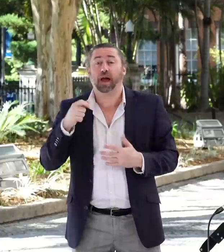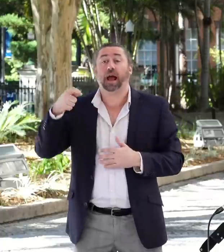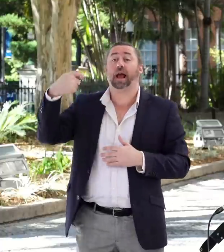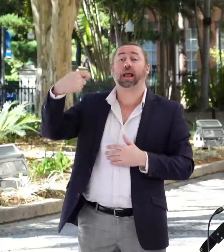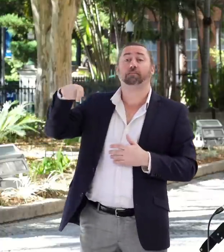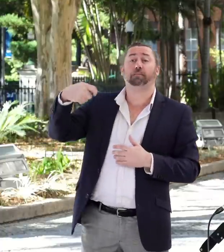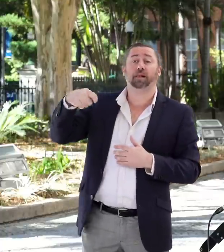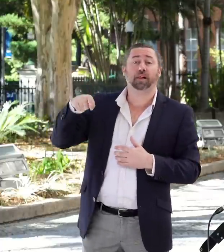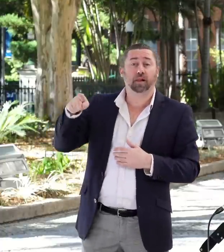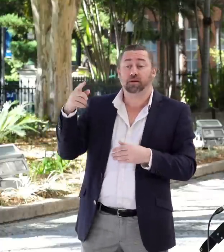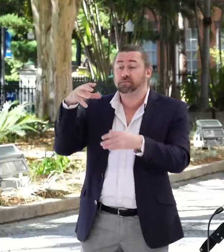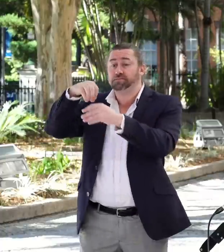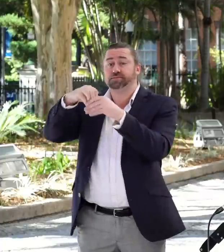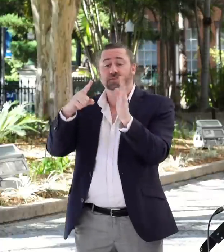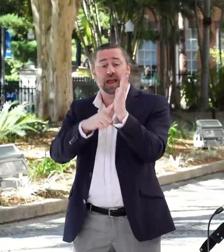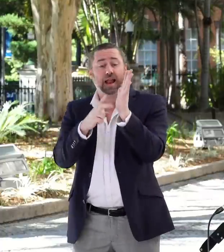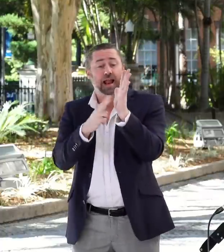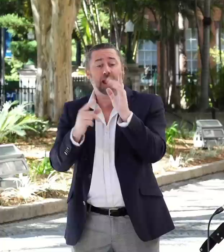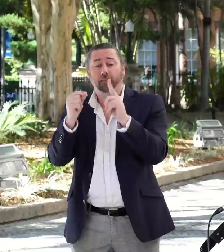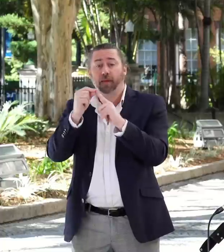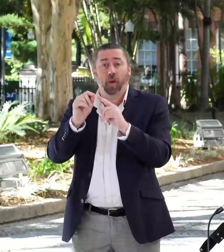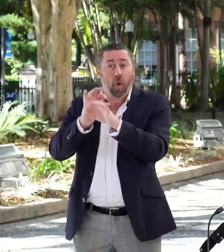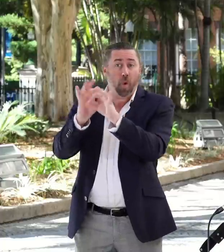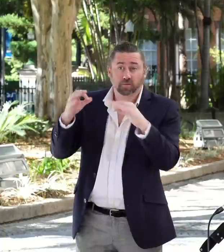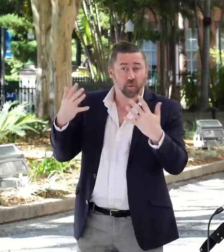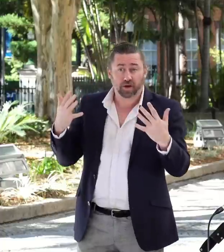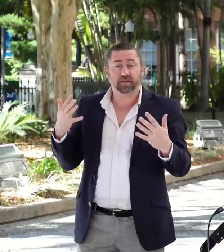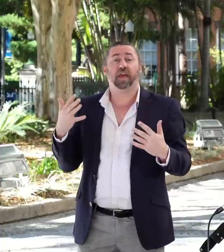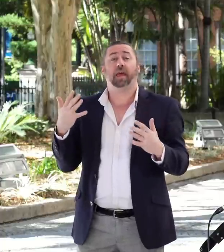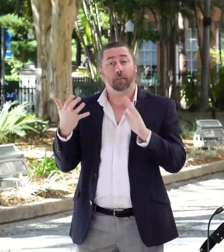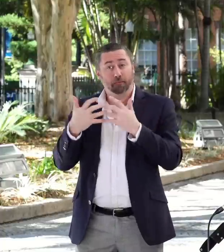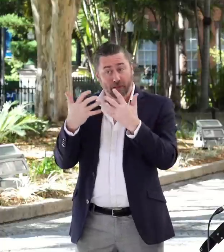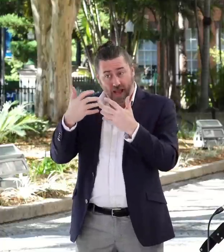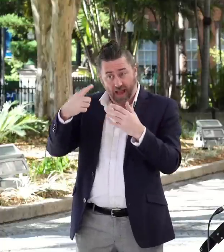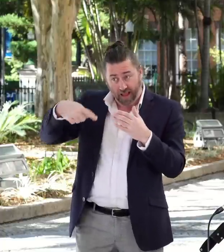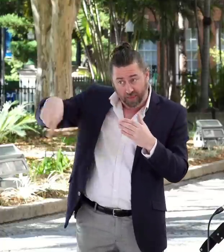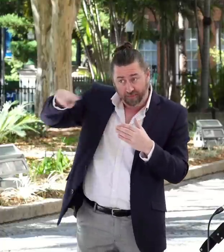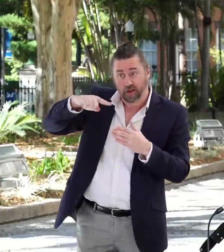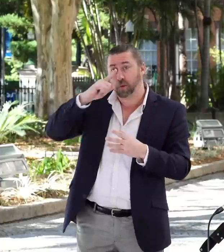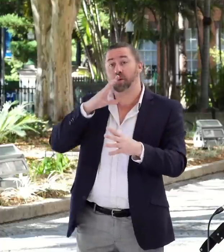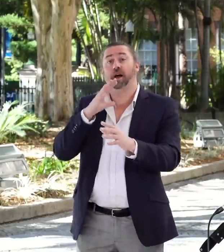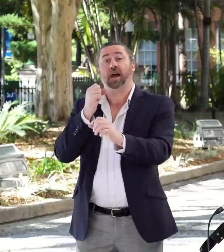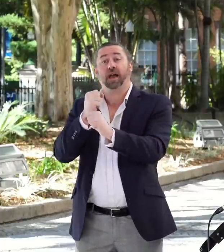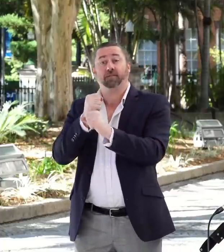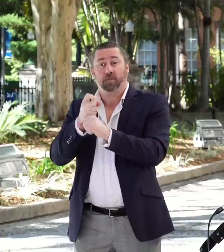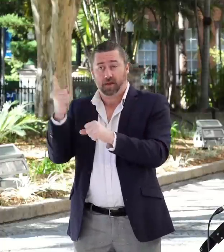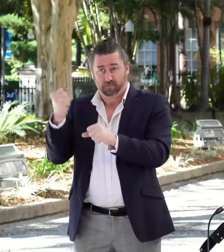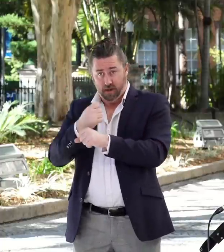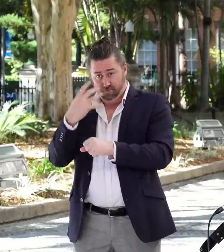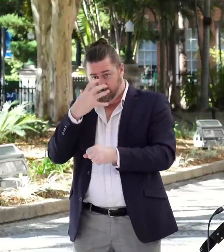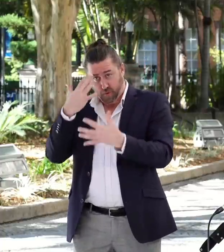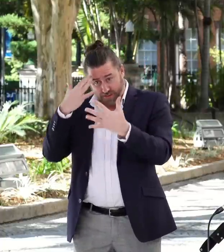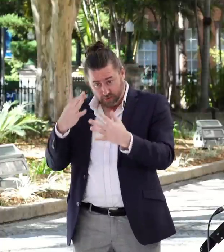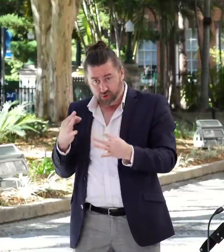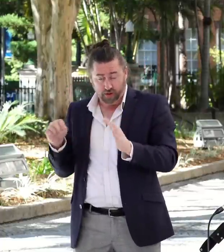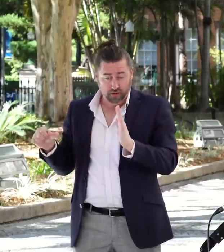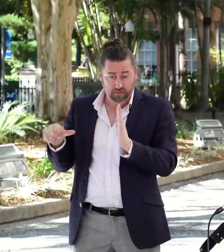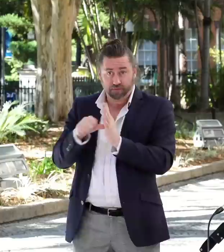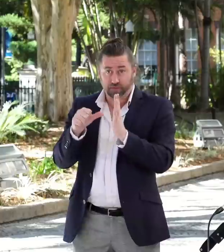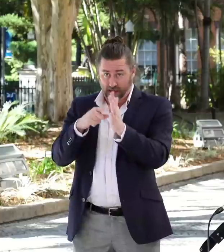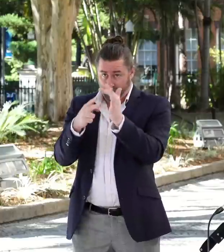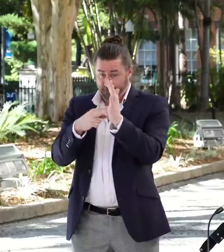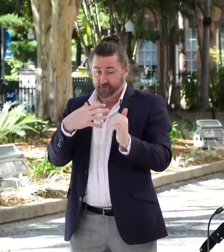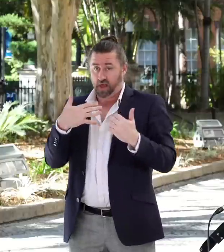is part of the LNP or not, are there many who served in his government who made the decisions they did, including as a health